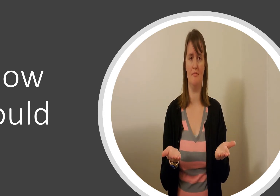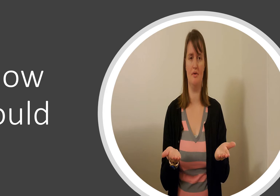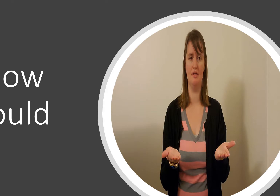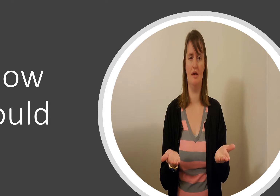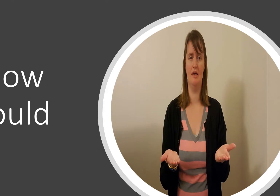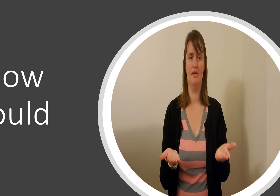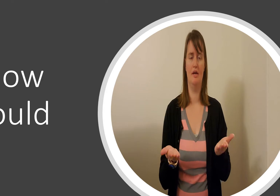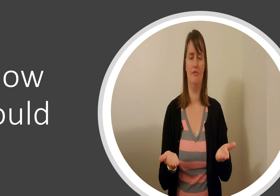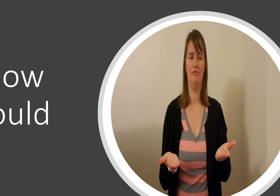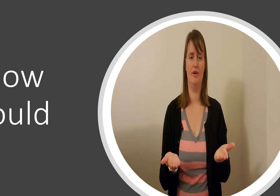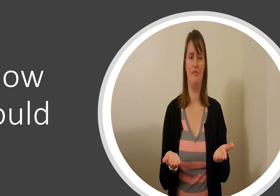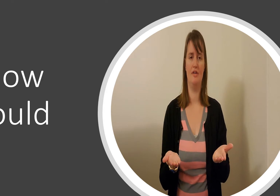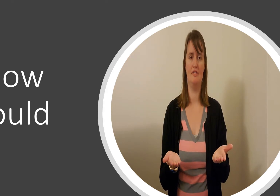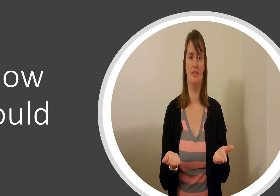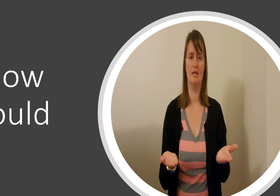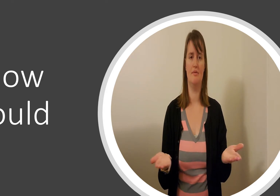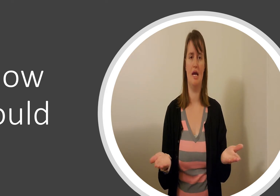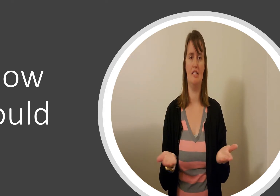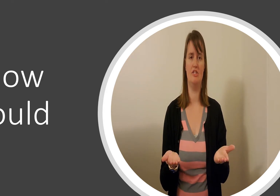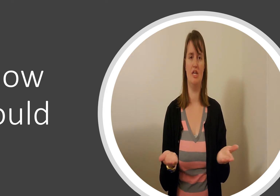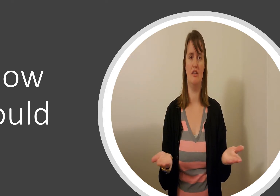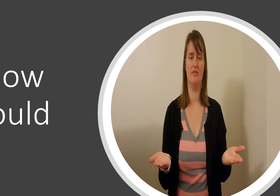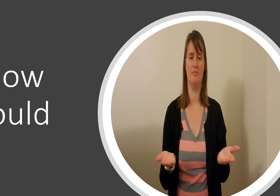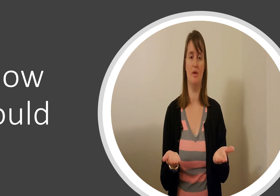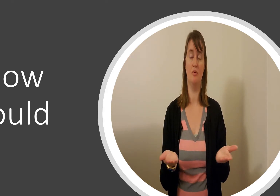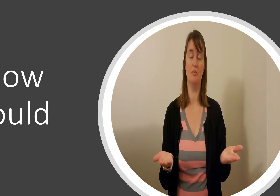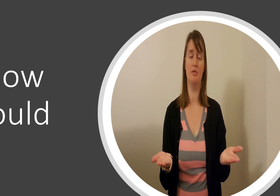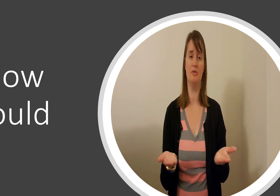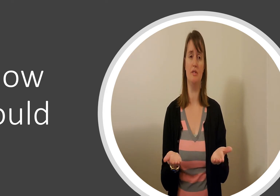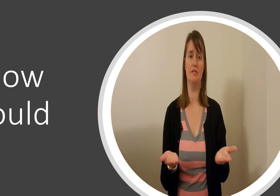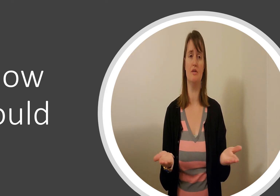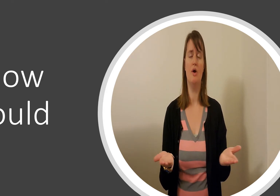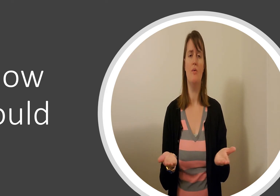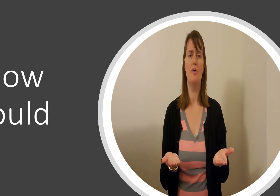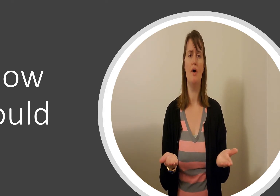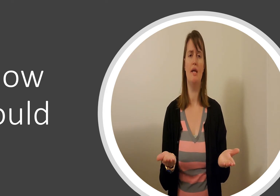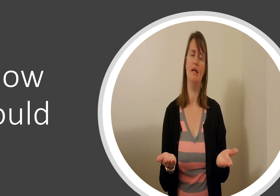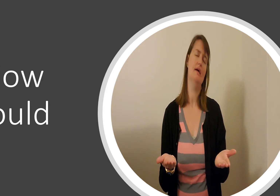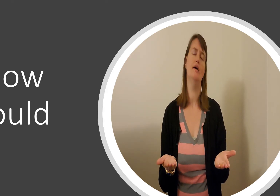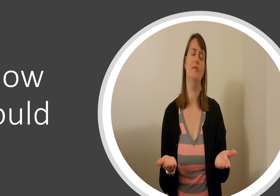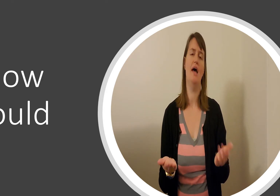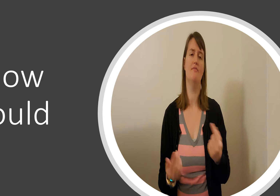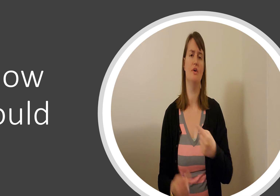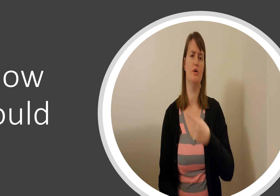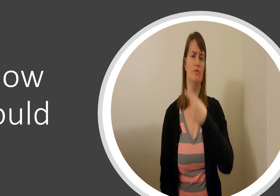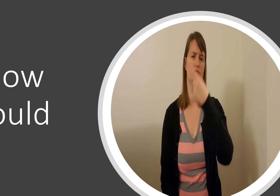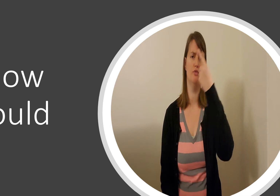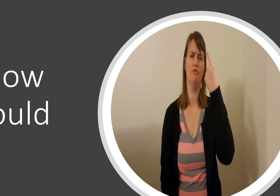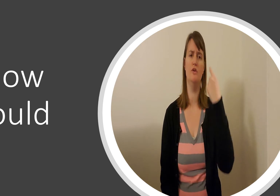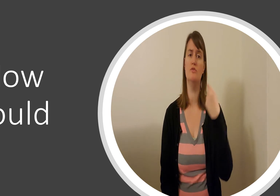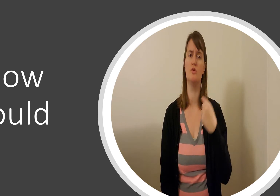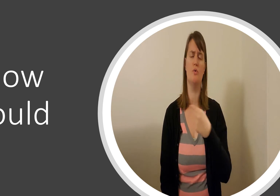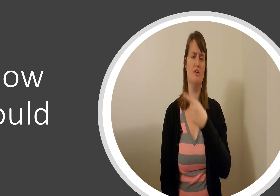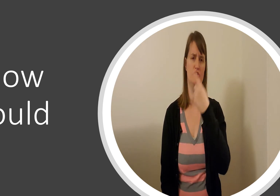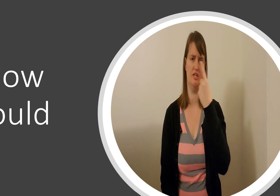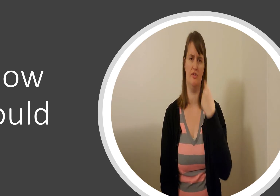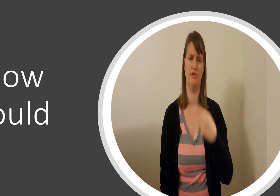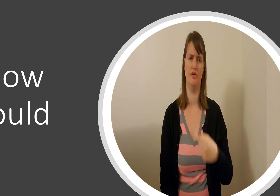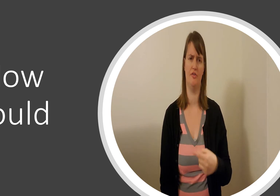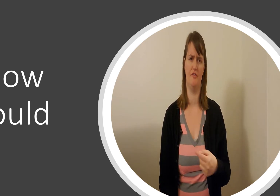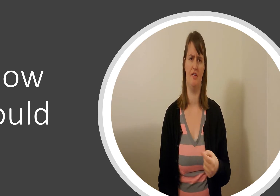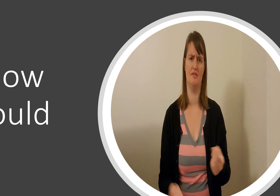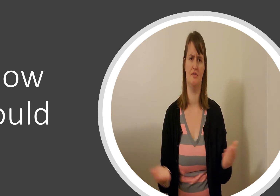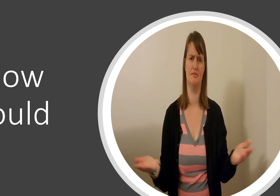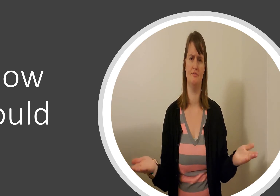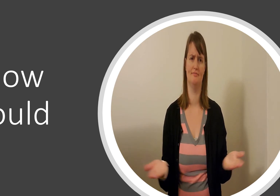palms up in front of us, and then we kind of shake them. And when we're doing this, we want to have a confused or questioning look